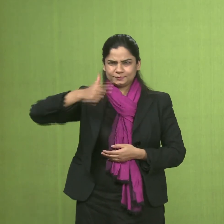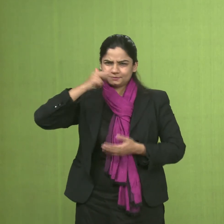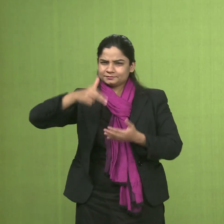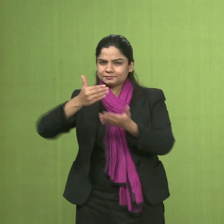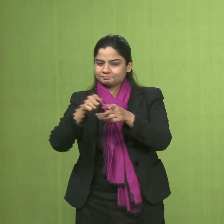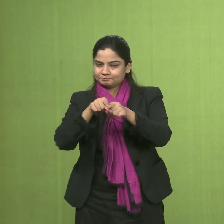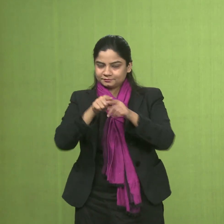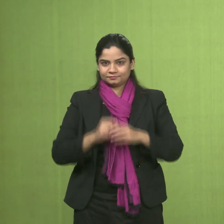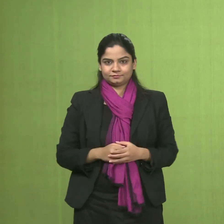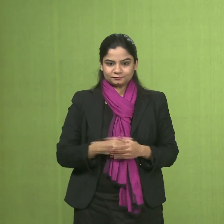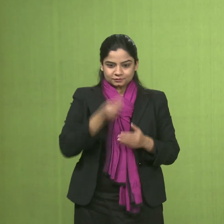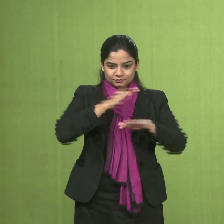Conservation of fuel, let me explain.